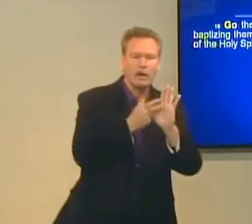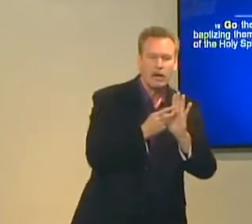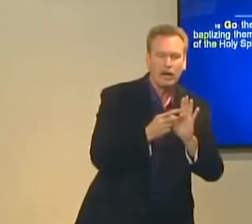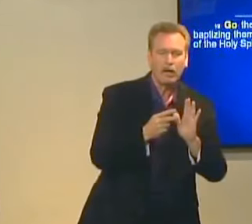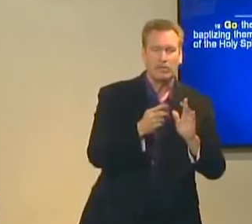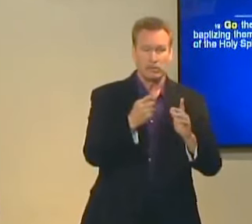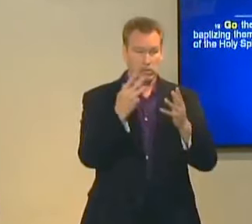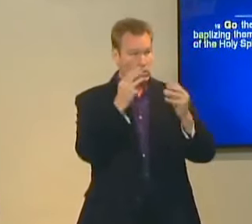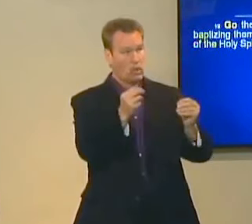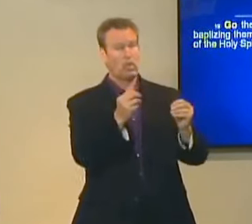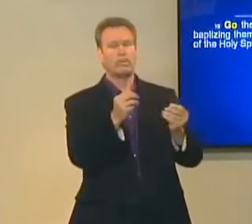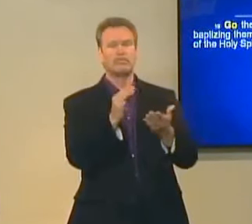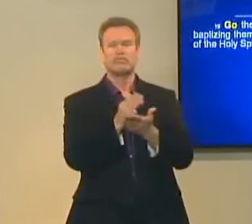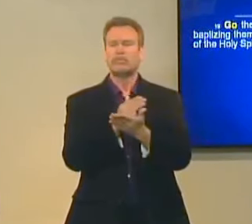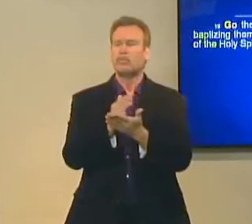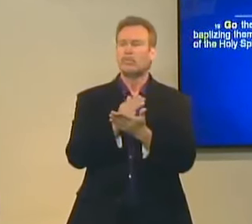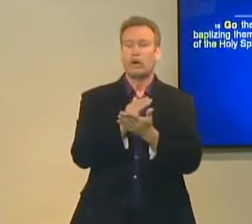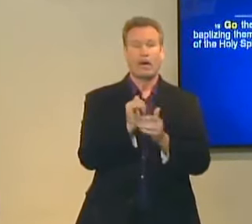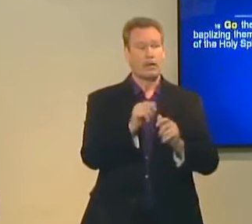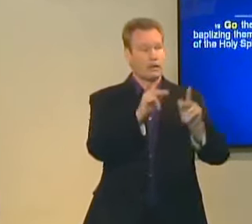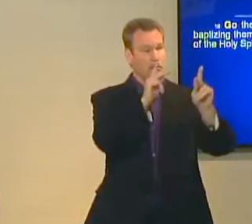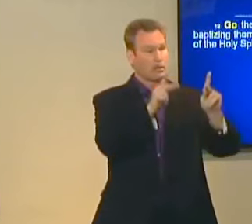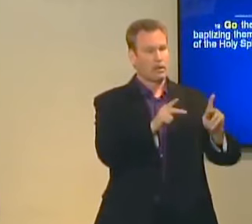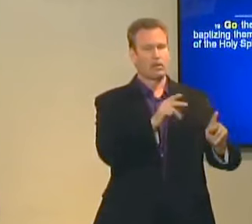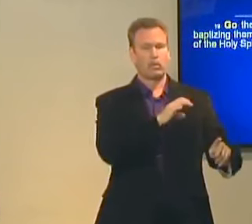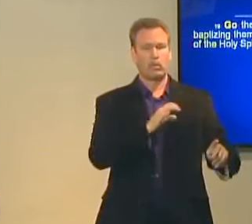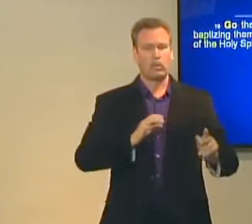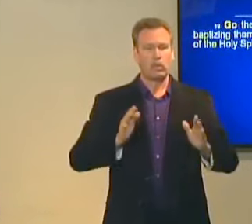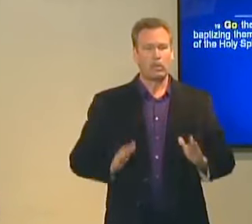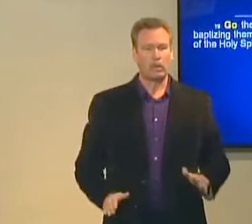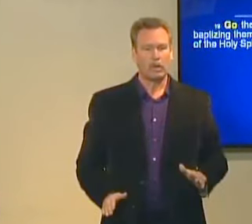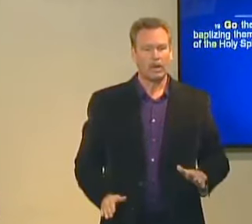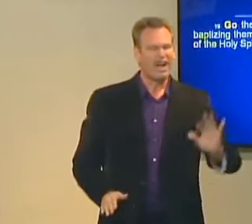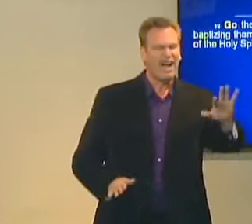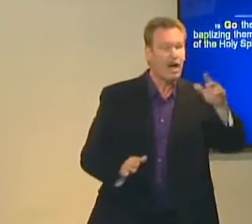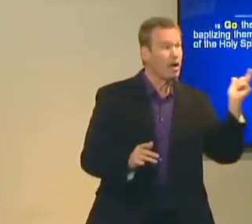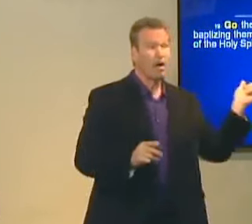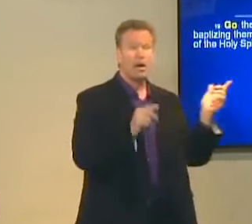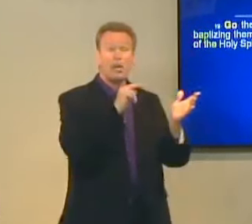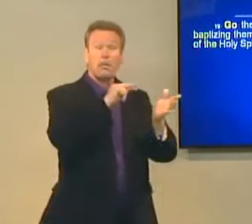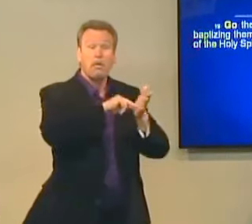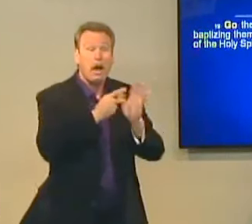this means that we are to go and we are to share Christians are to go and share